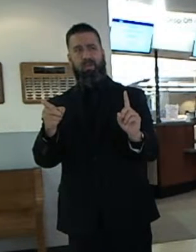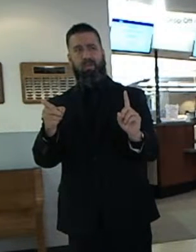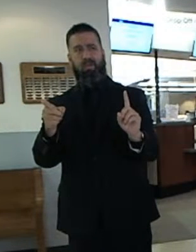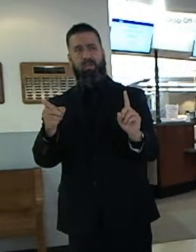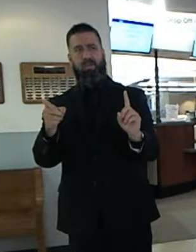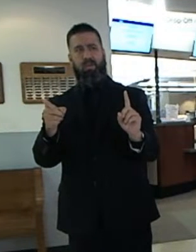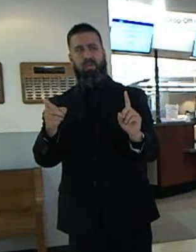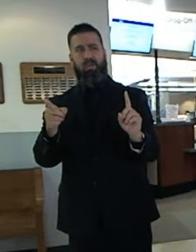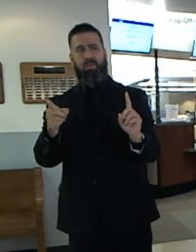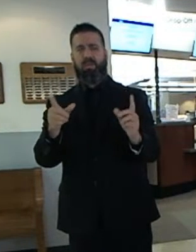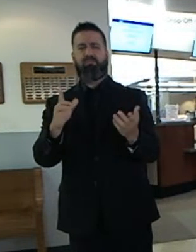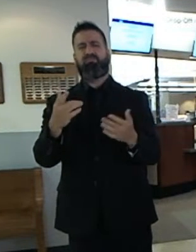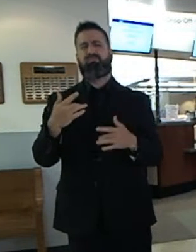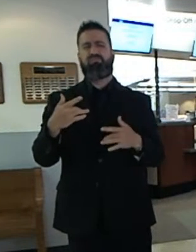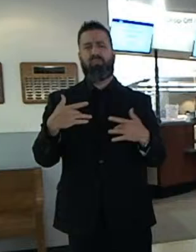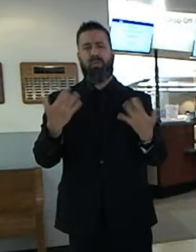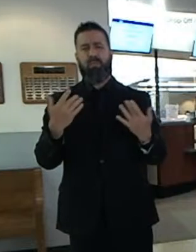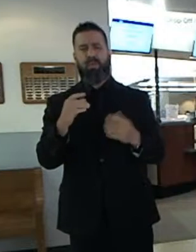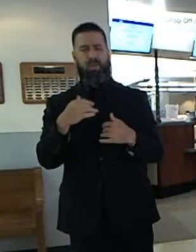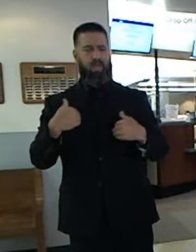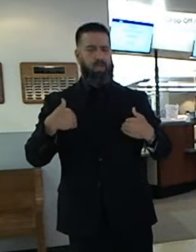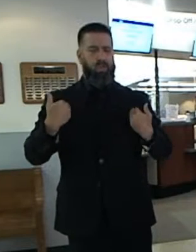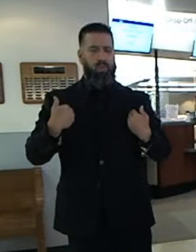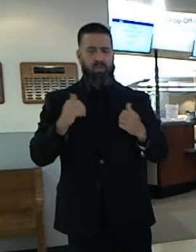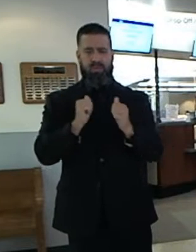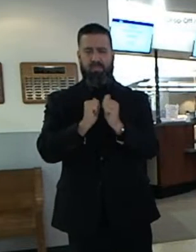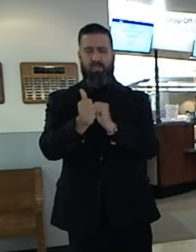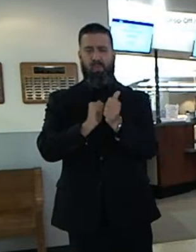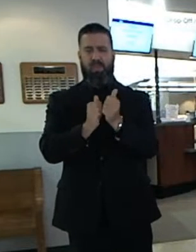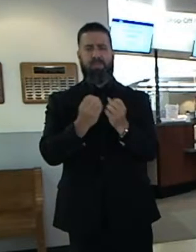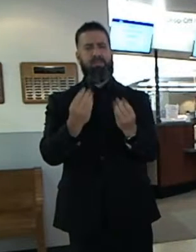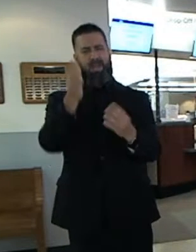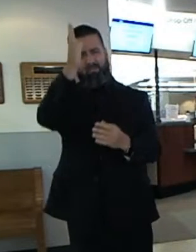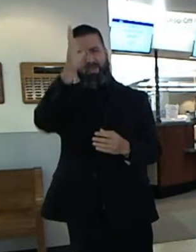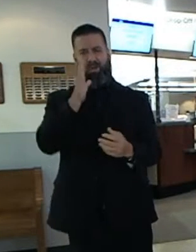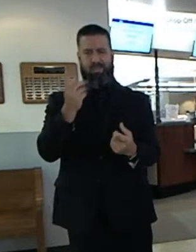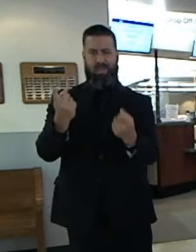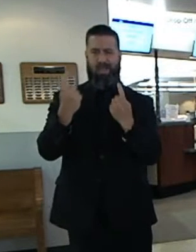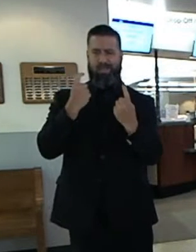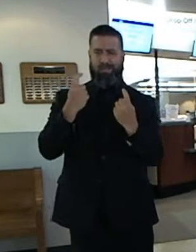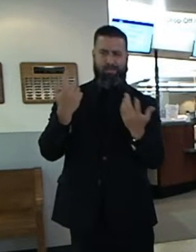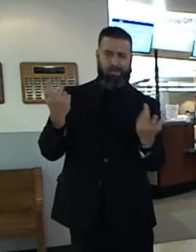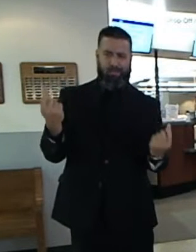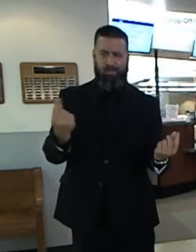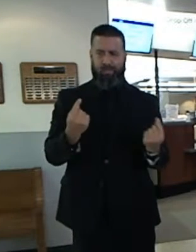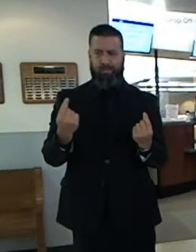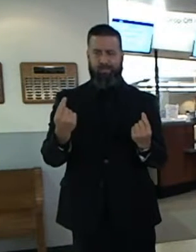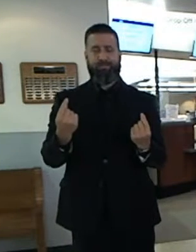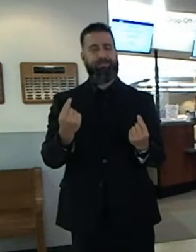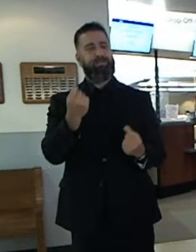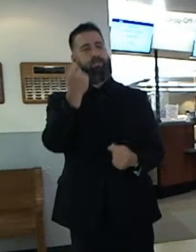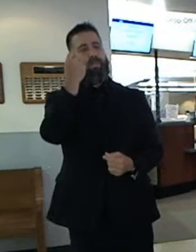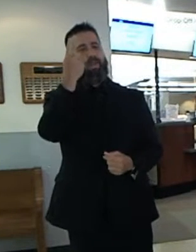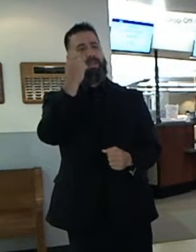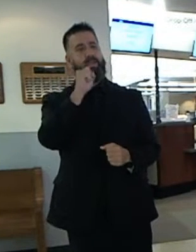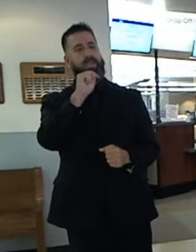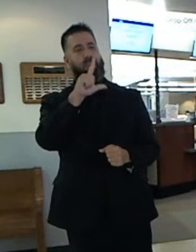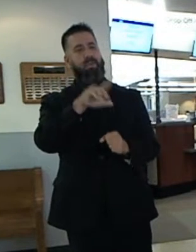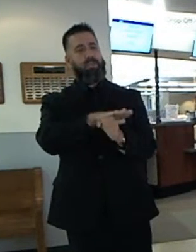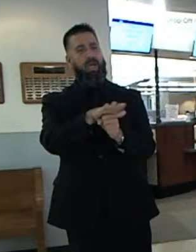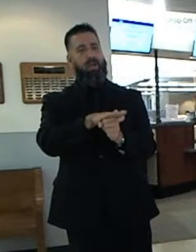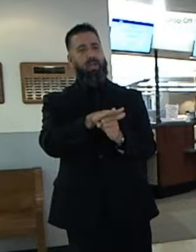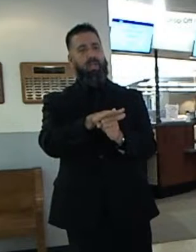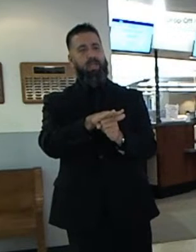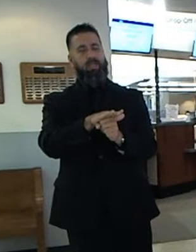it comes to youth sports? We've had a lot of parents asking, where are we at with that? Well, St. Louis County is working through youth sports guidelines. We